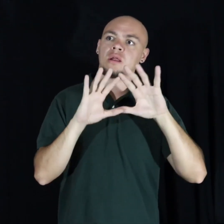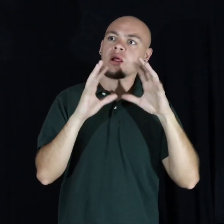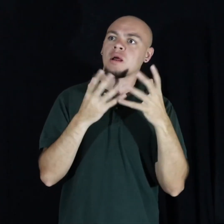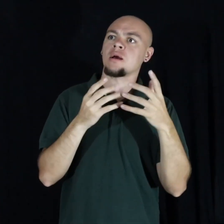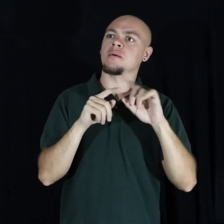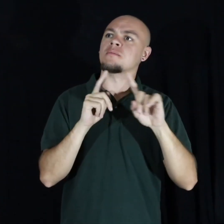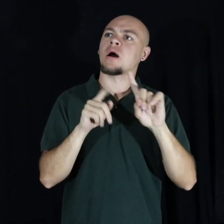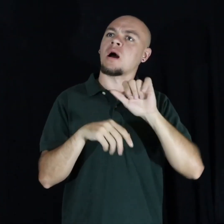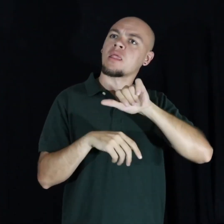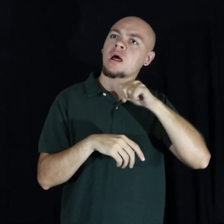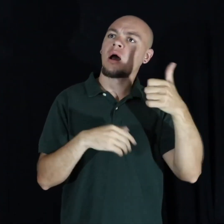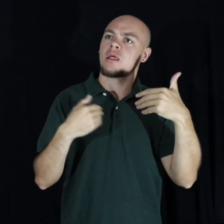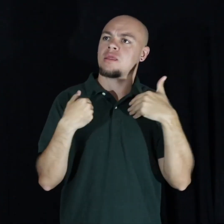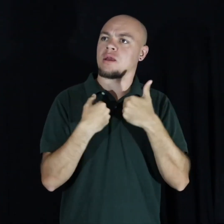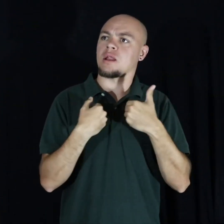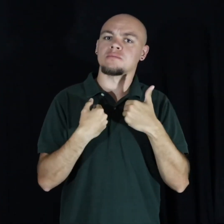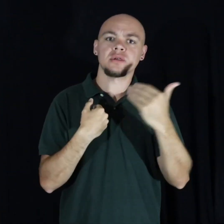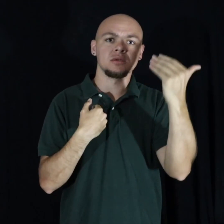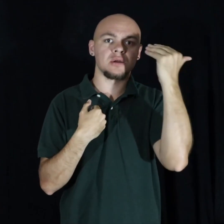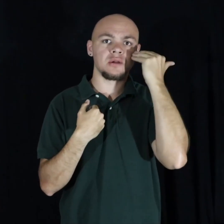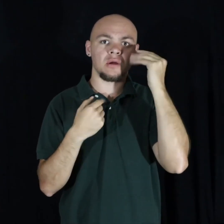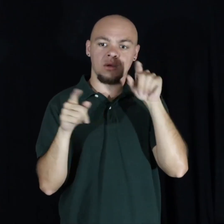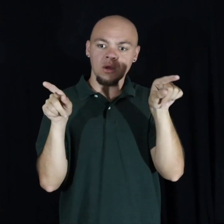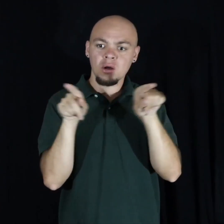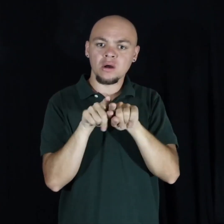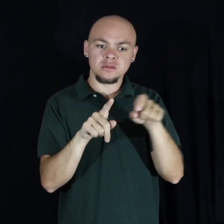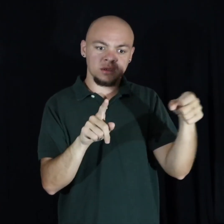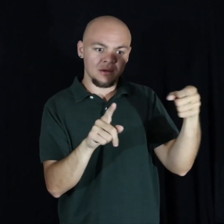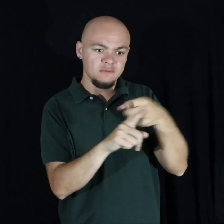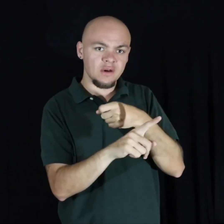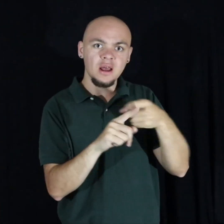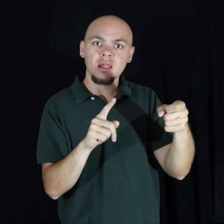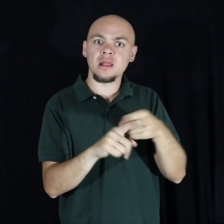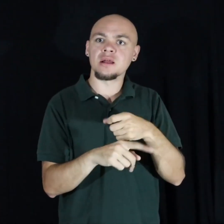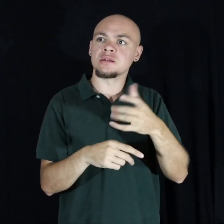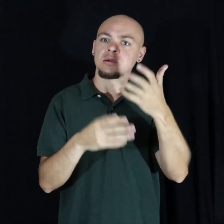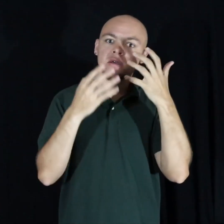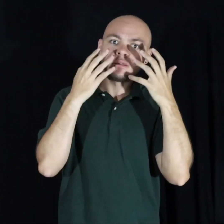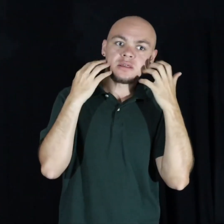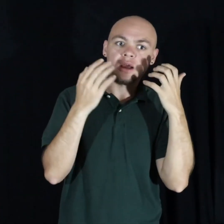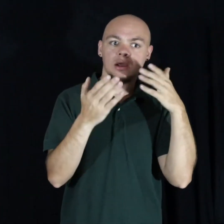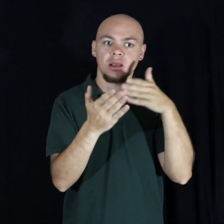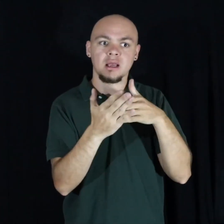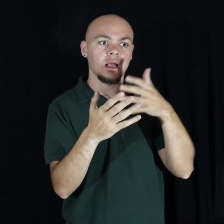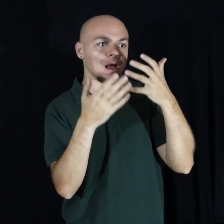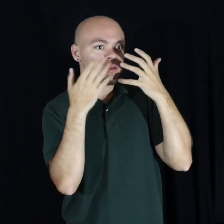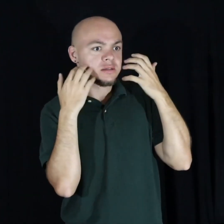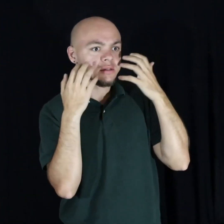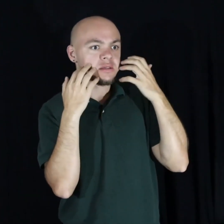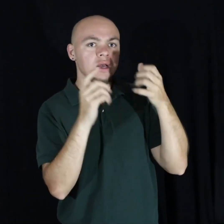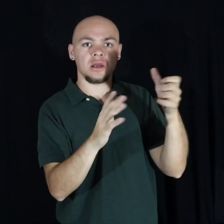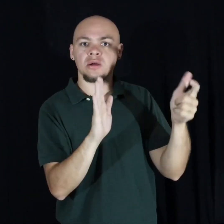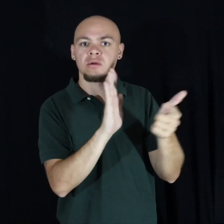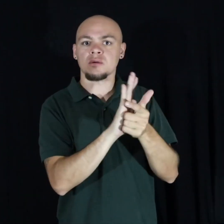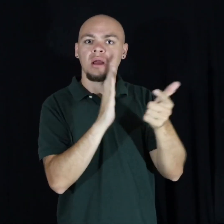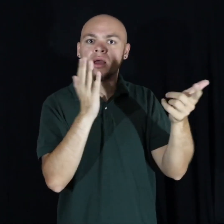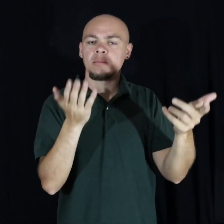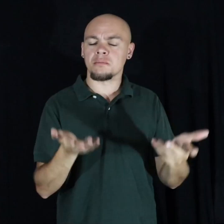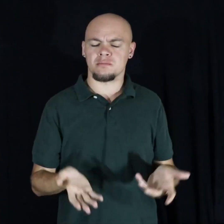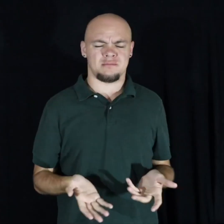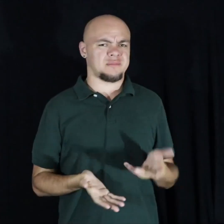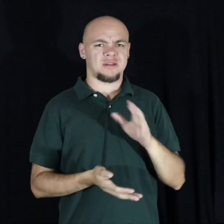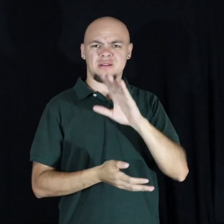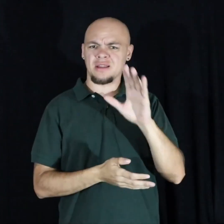about the rest of the animals? I mean, they're all also violent. Look at all of this tiger-on-tiger crime they're committing anyway. When you hear of